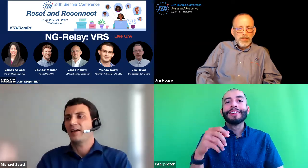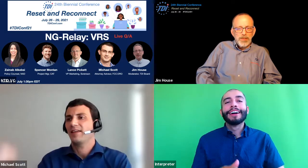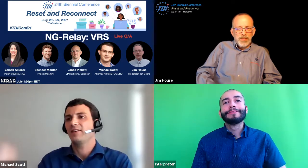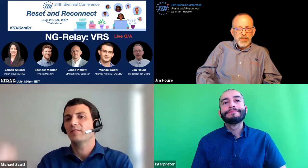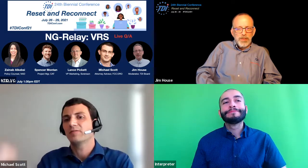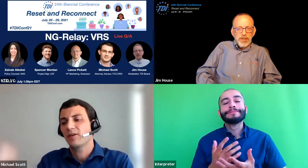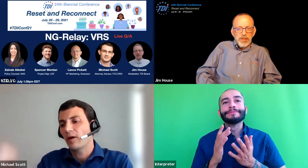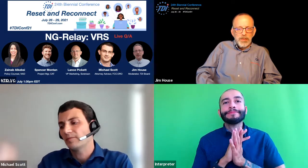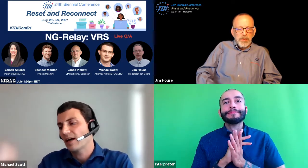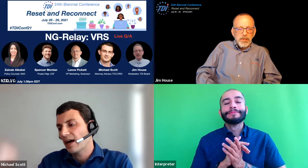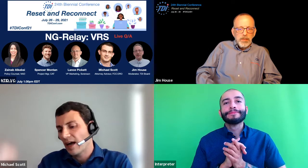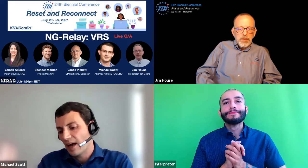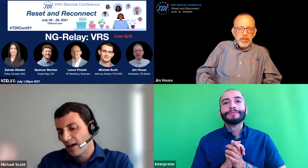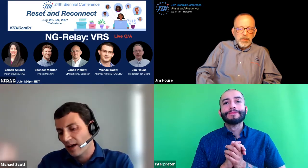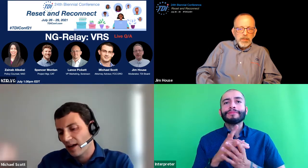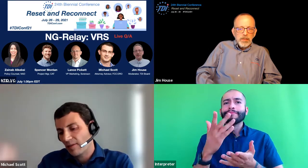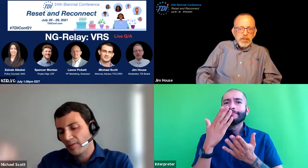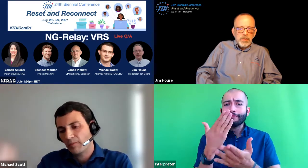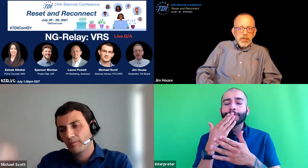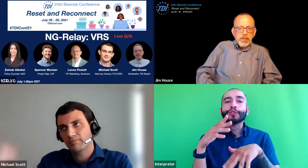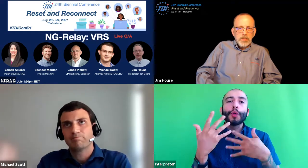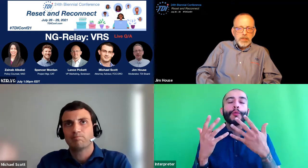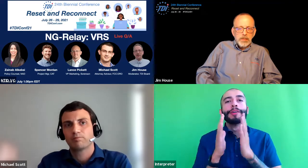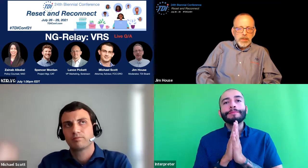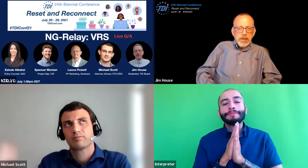Yes, thank you. So, I mean,